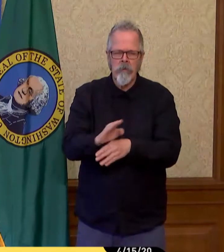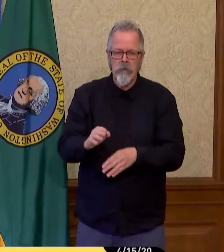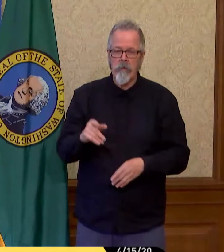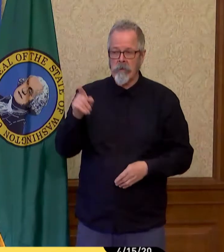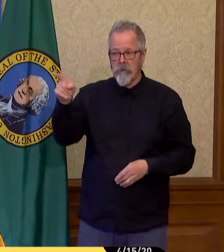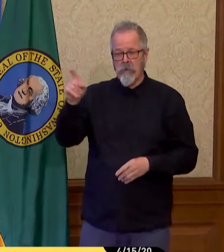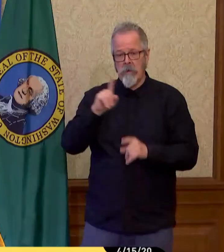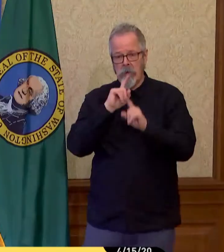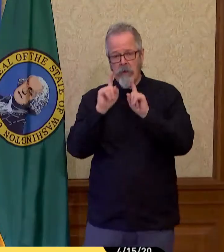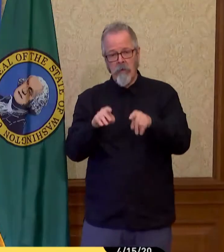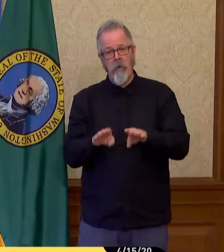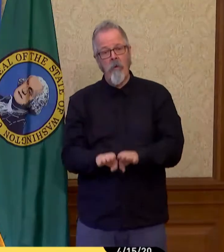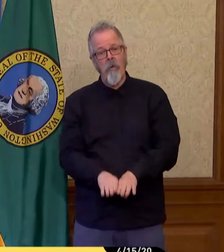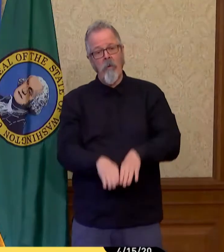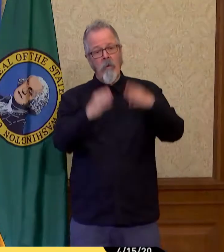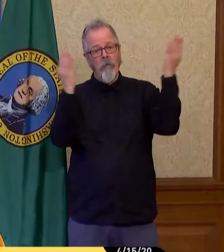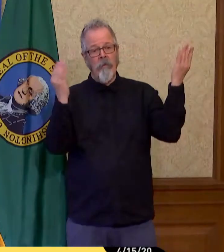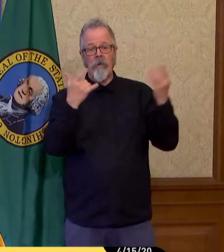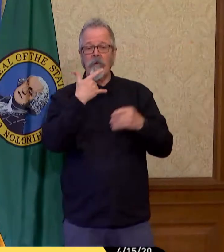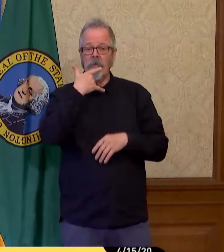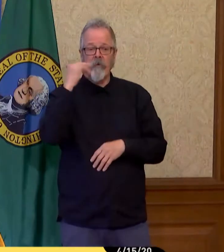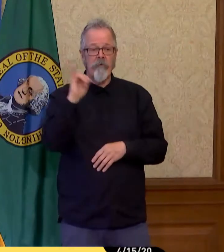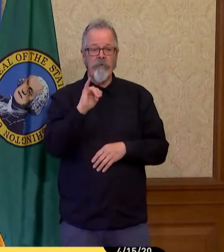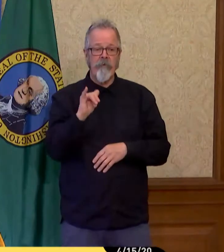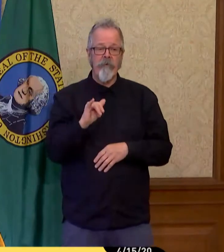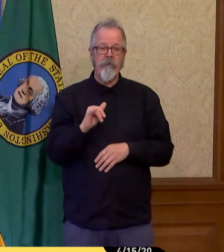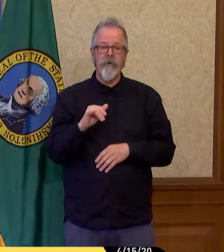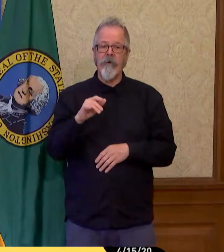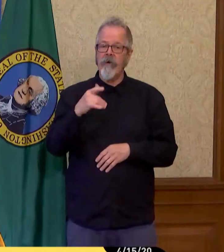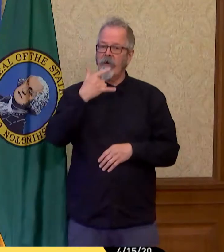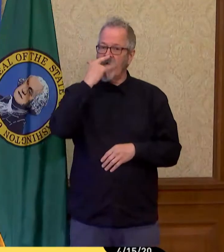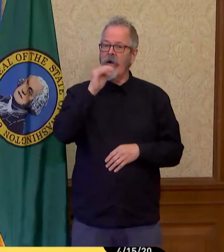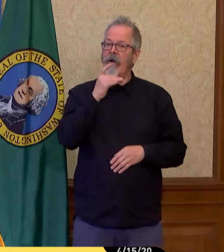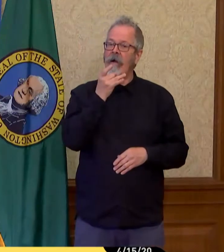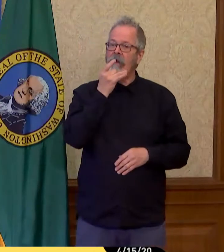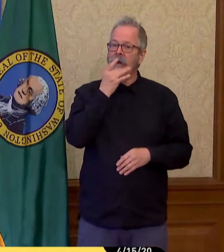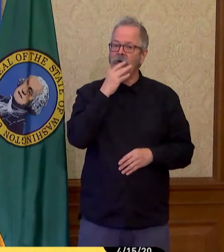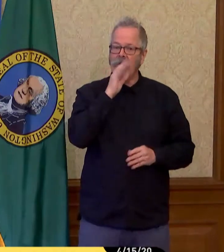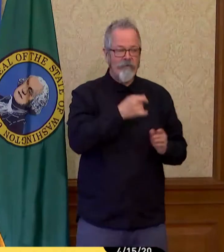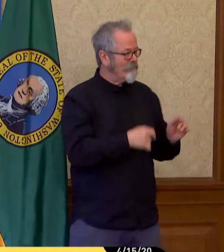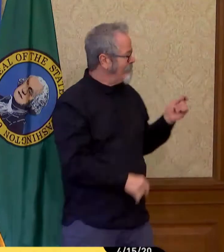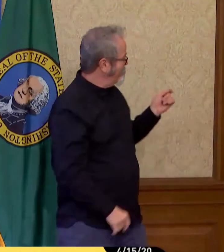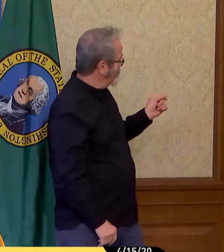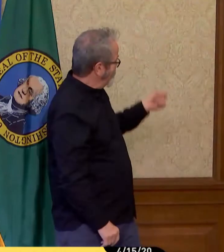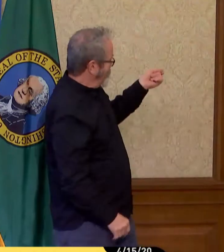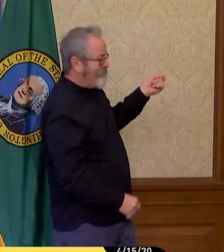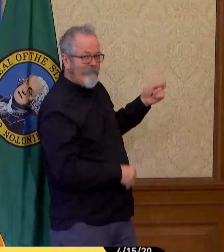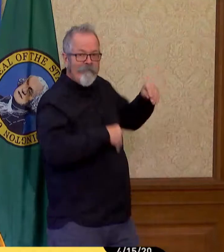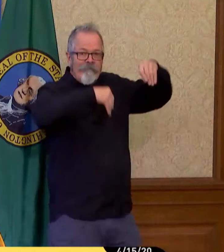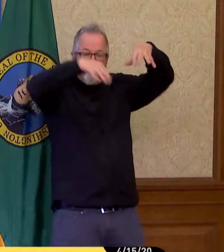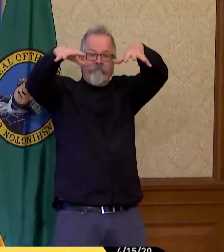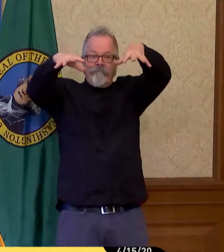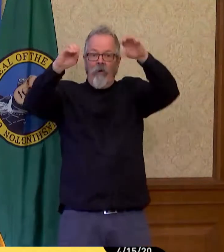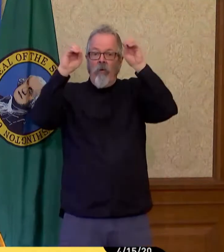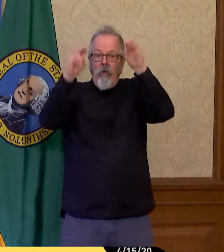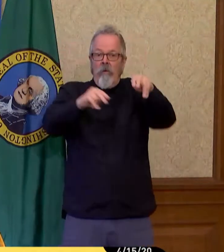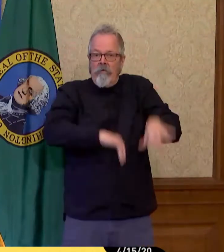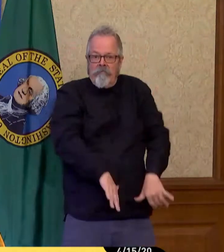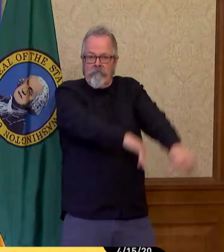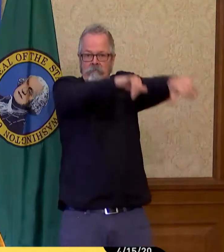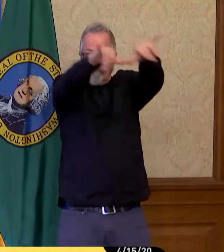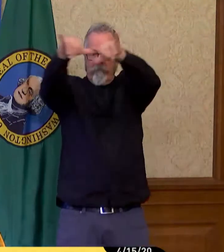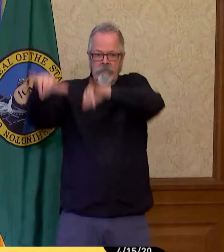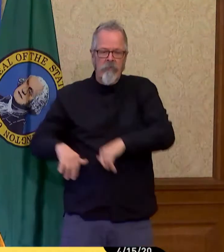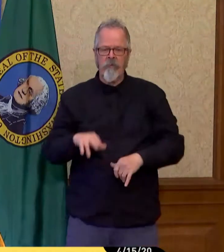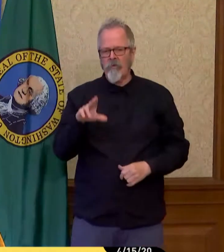up and down as the data suggests and as our community responds. And it will be a phased approach. The phasing